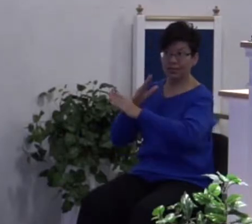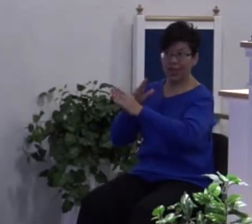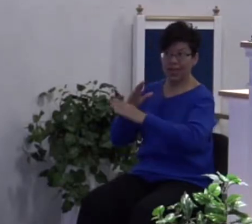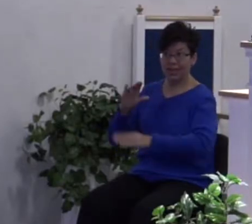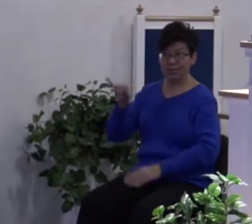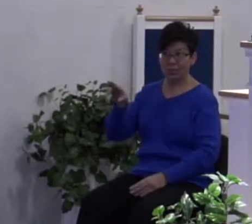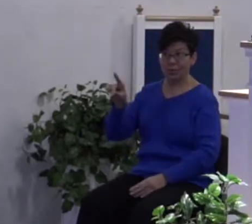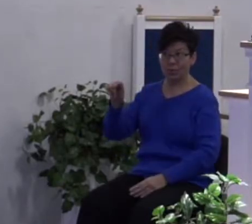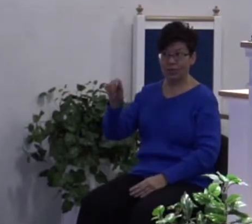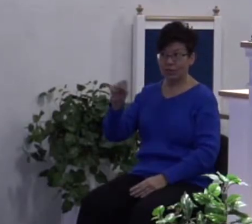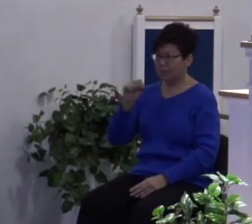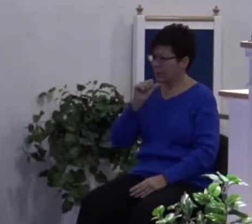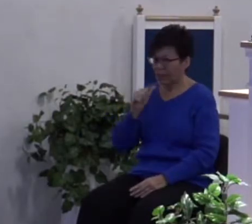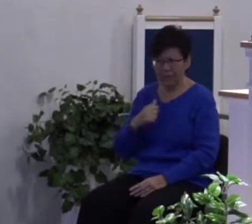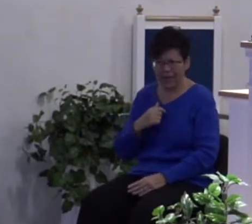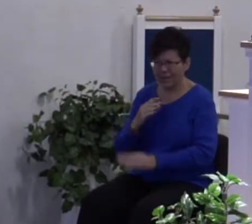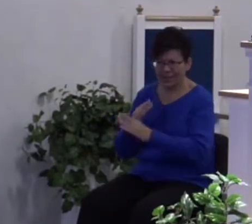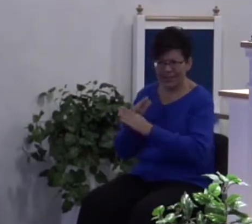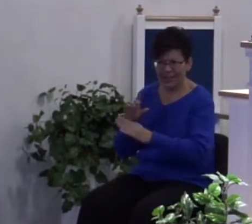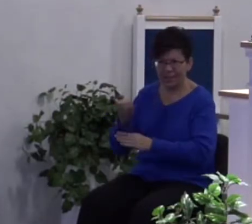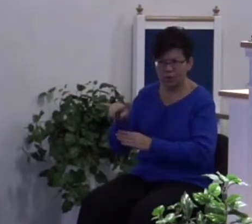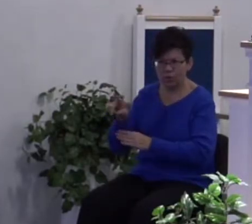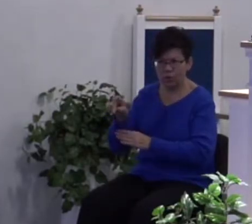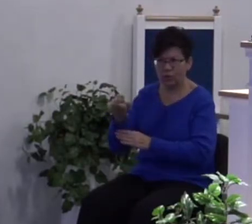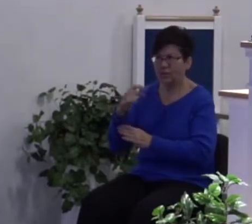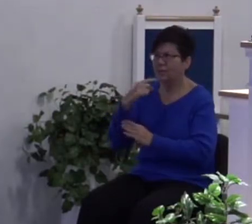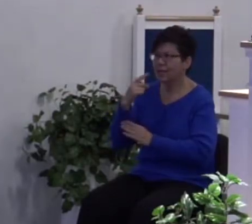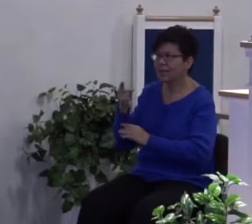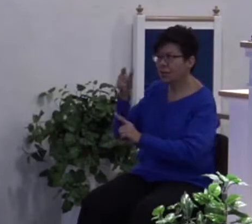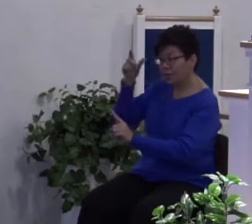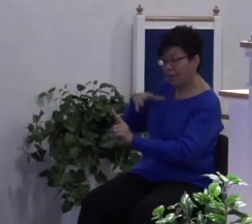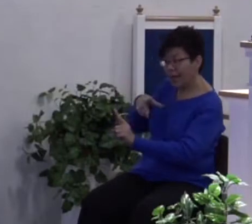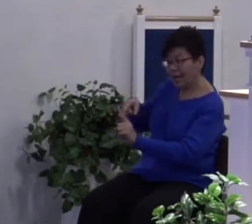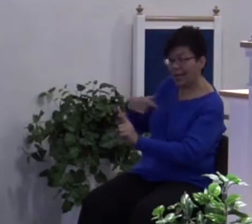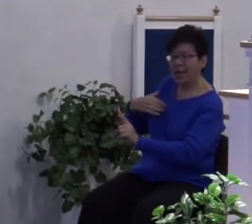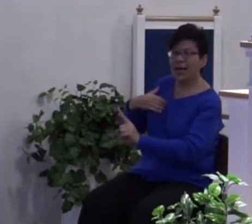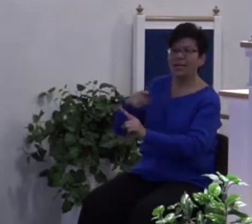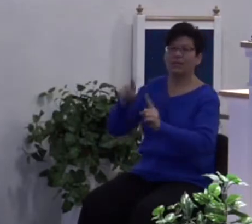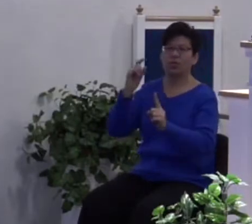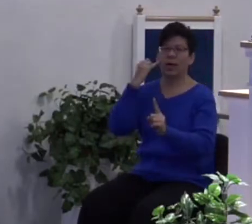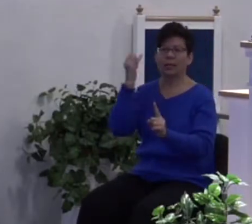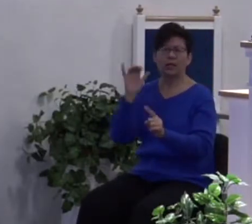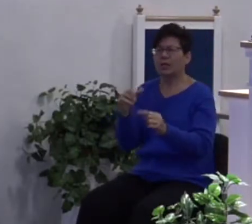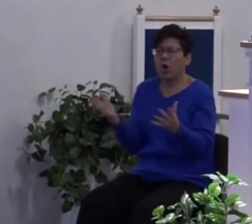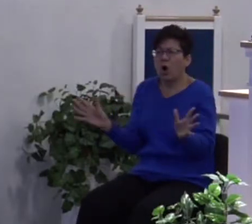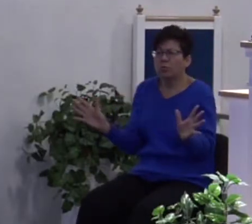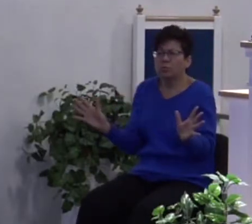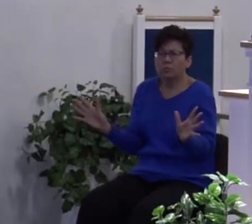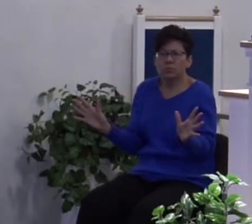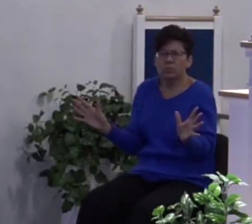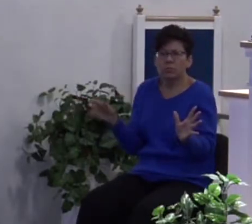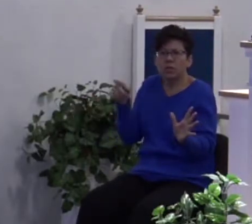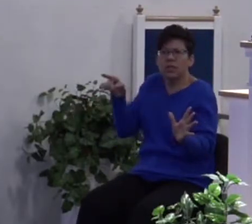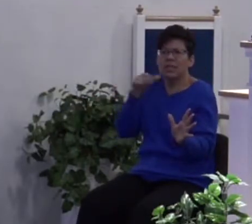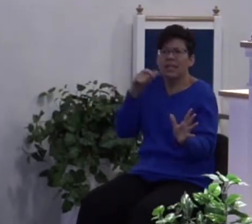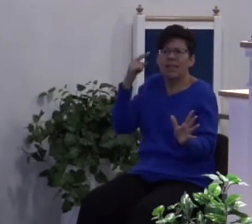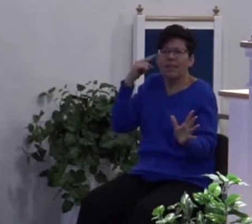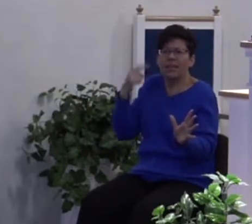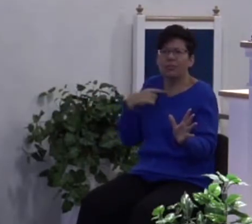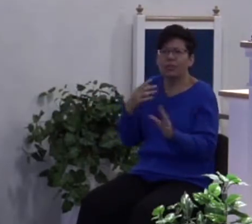defending Judas. I'm telling you the man had a different idea. That's all. He didn't think he was getting ready to have Jesus